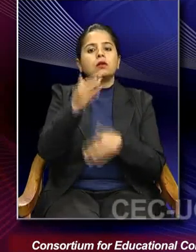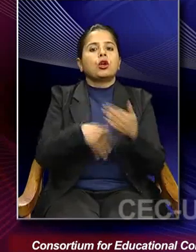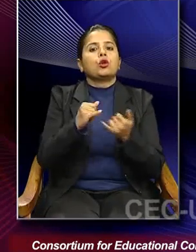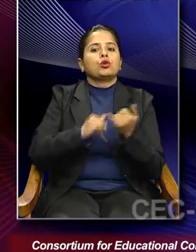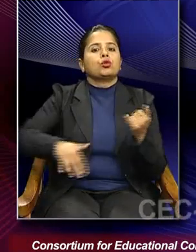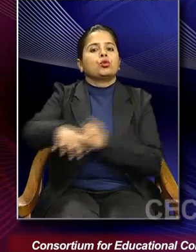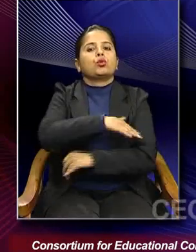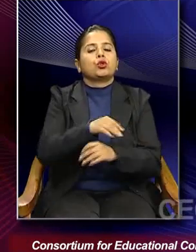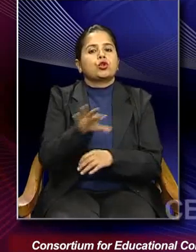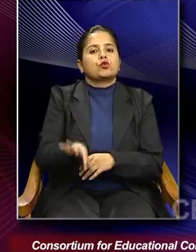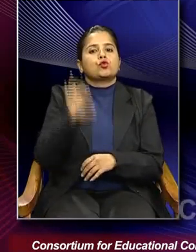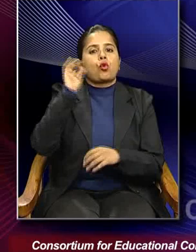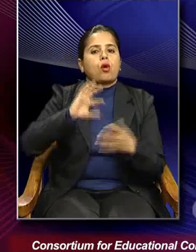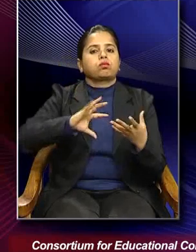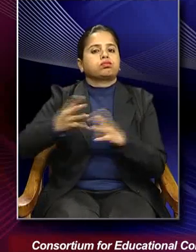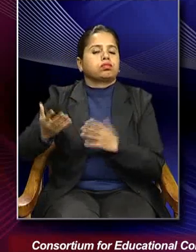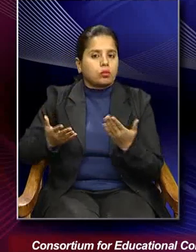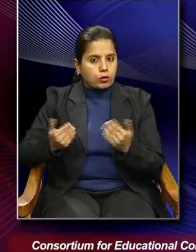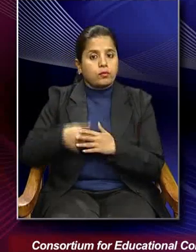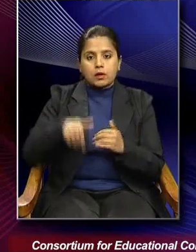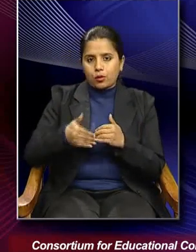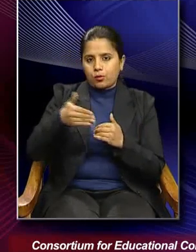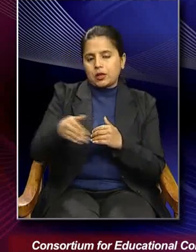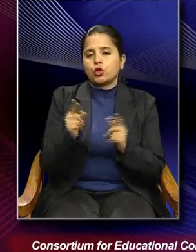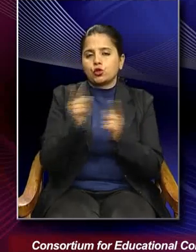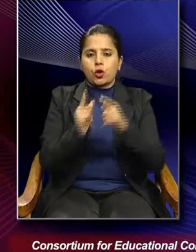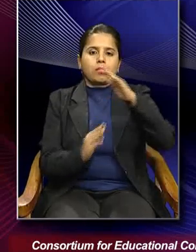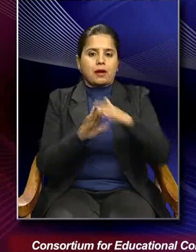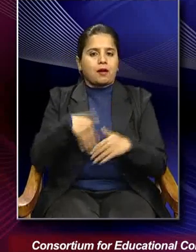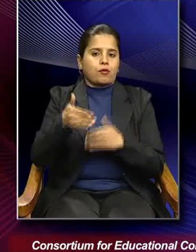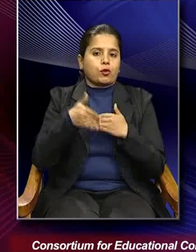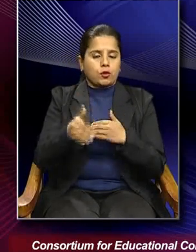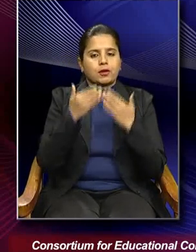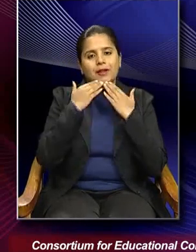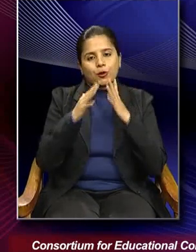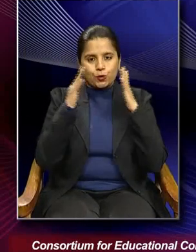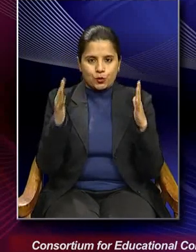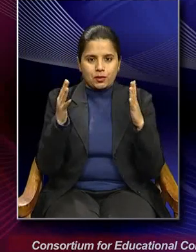choice mechanism. We'll continue after a short break. Thank you so much.